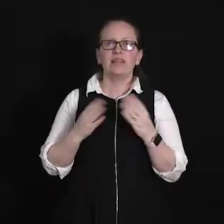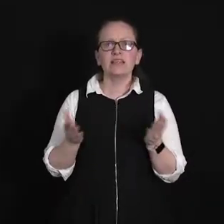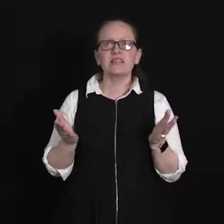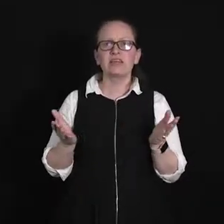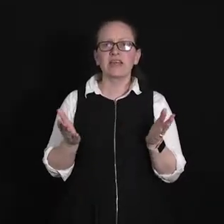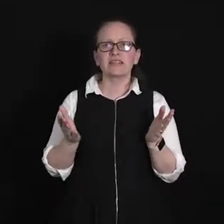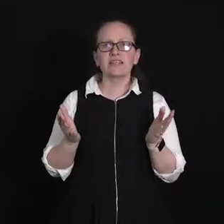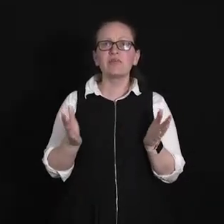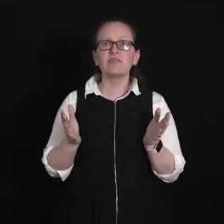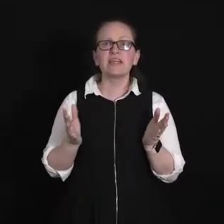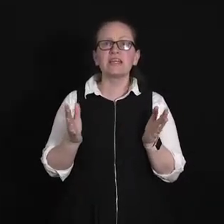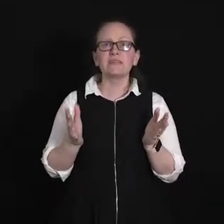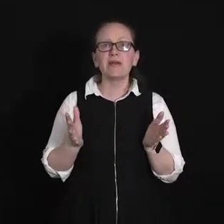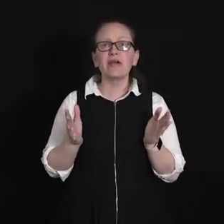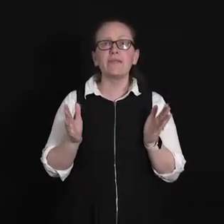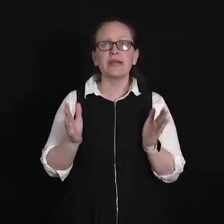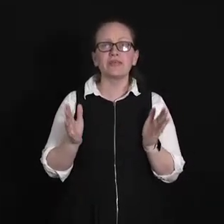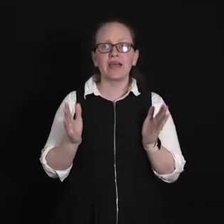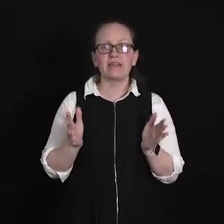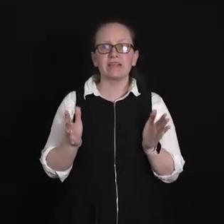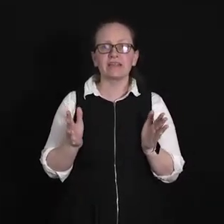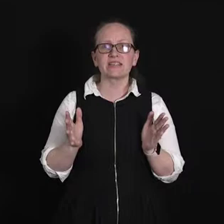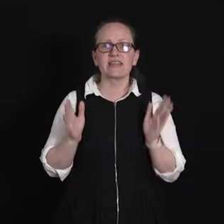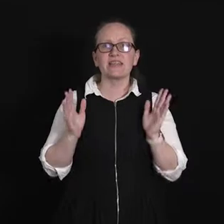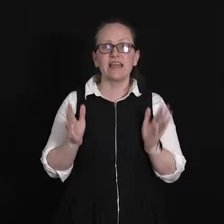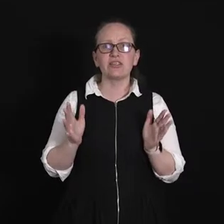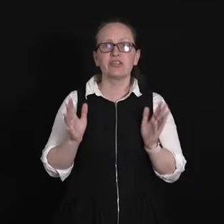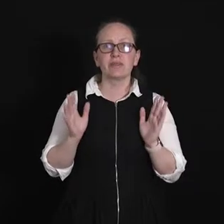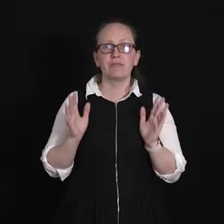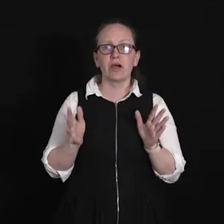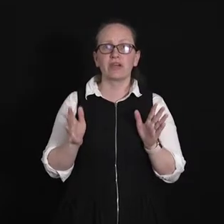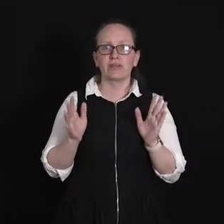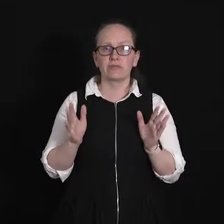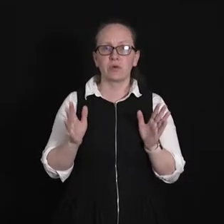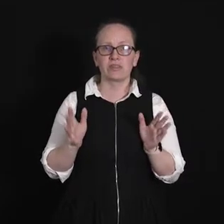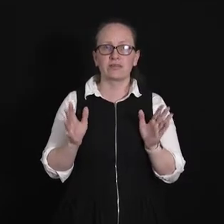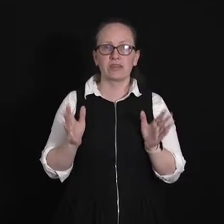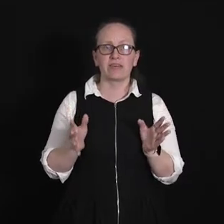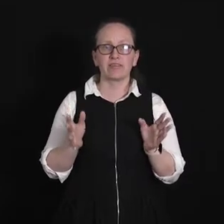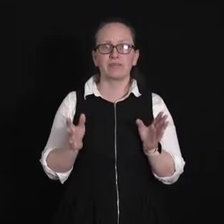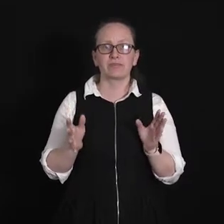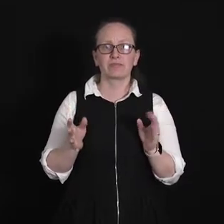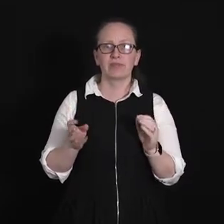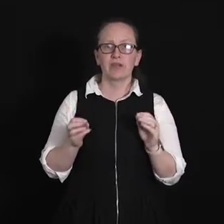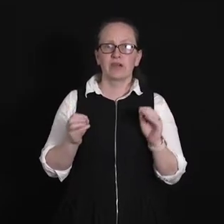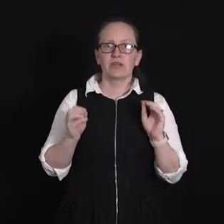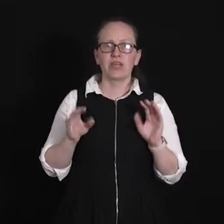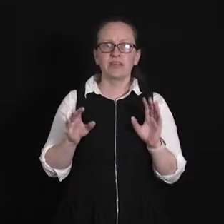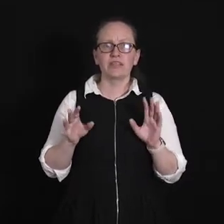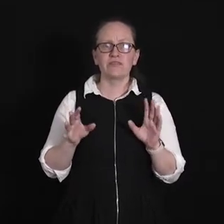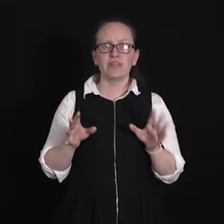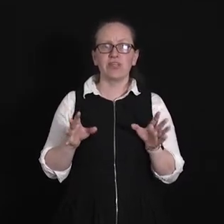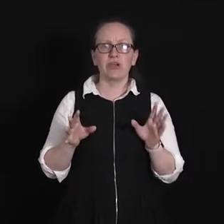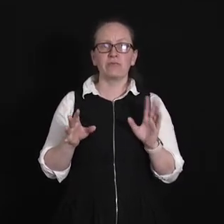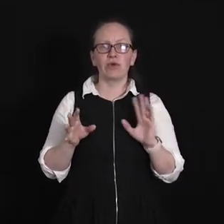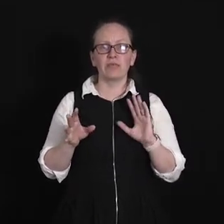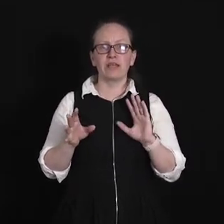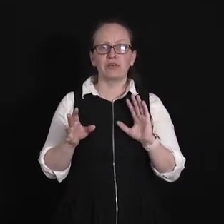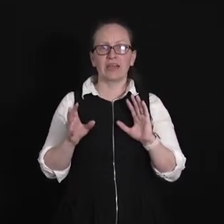Let's look at some of the experimental evidence that led to the birth of quantum theory. So in this video, we'll be looking